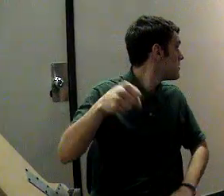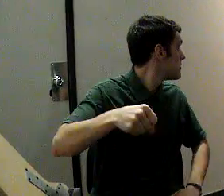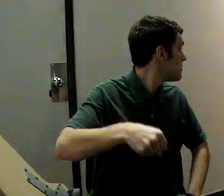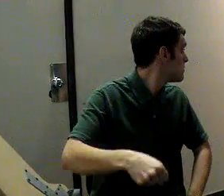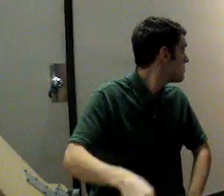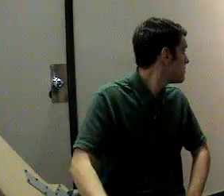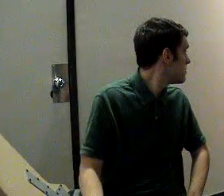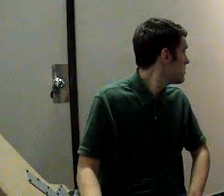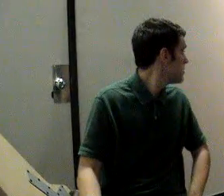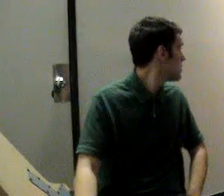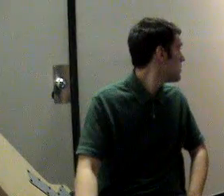Okay?